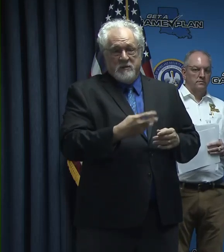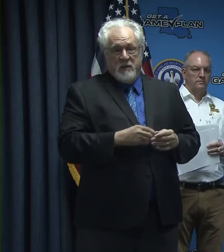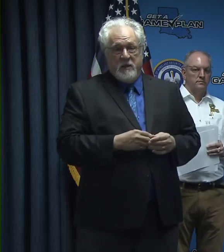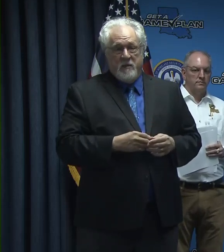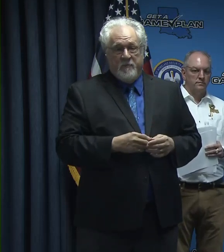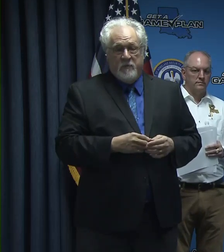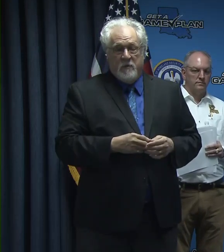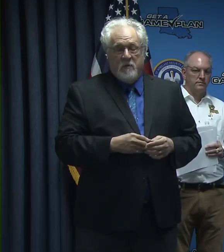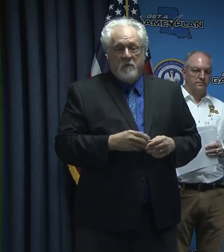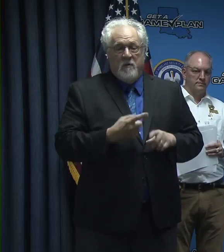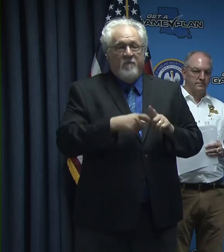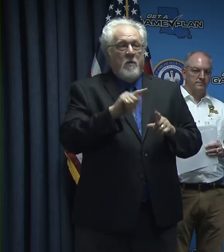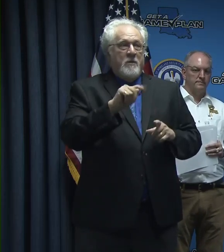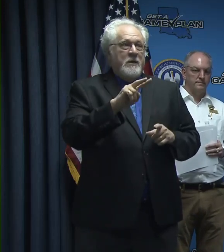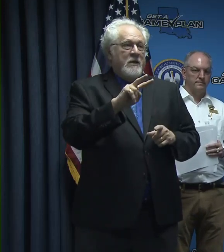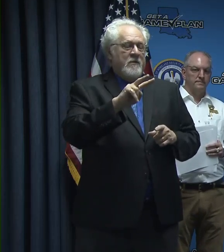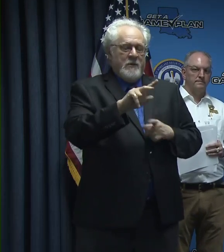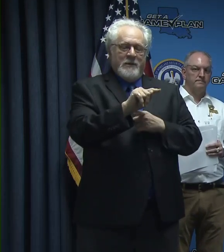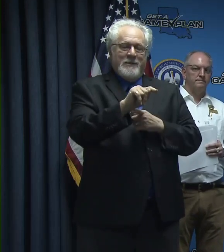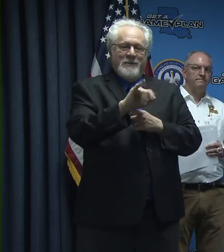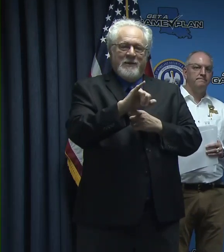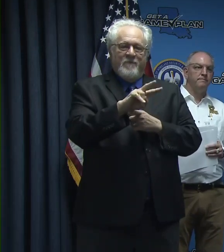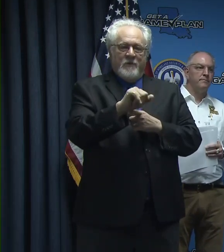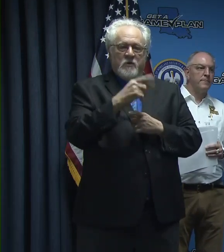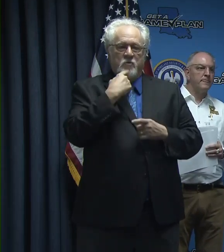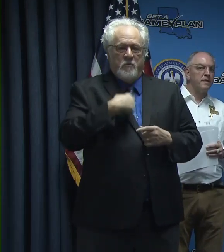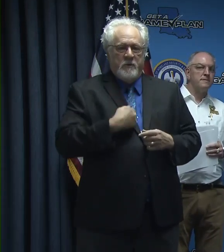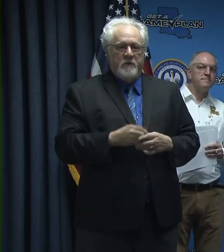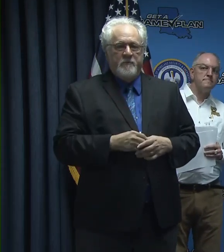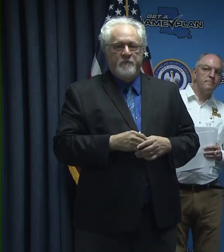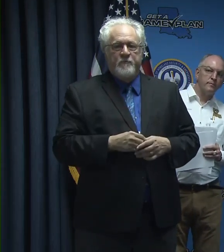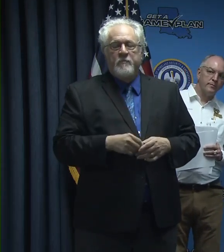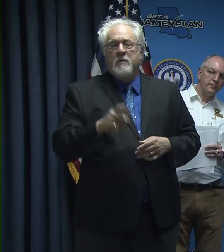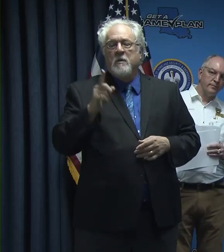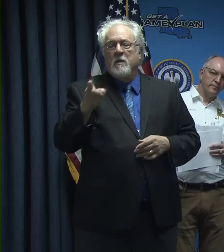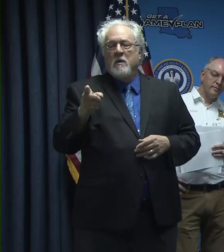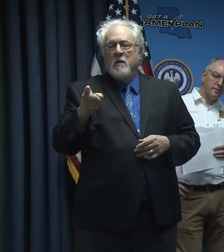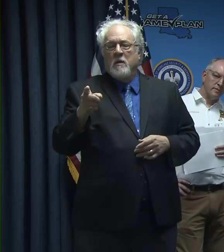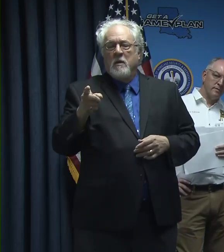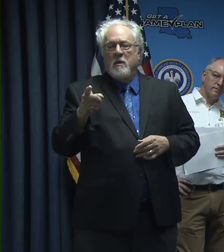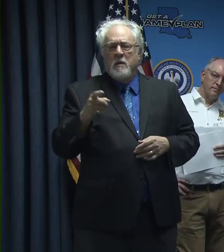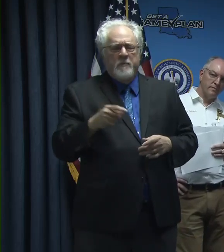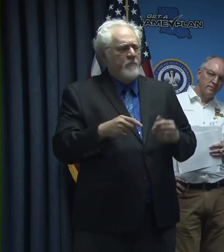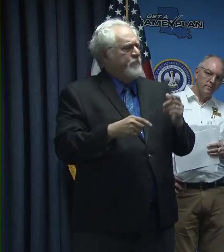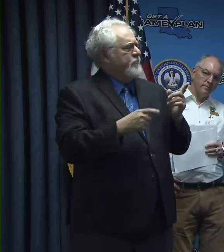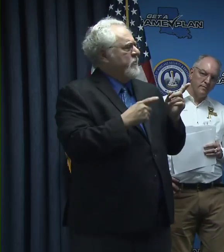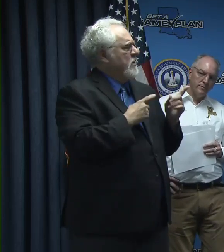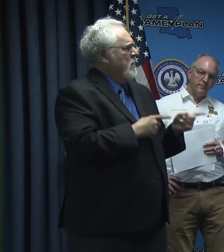told by Teva. Thank you. And can you just walk through,